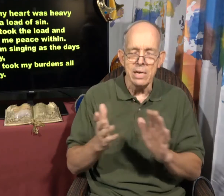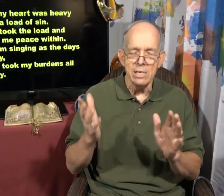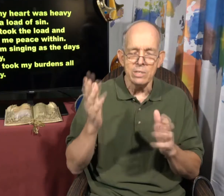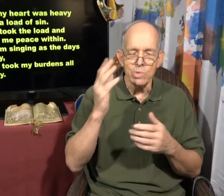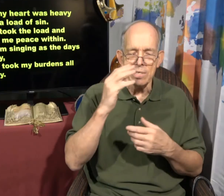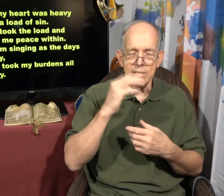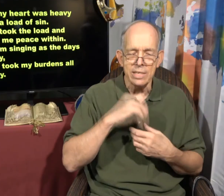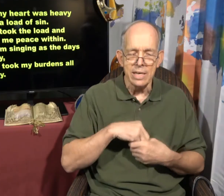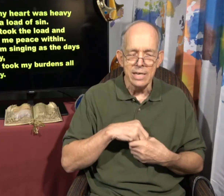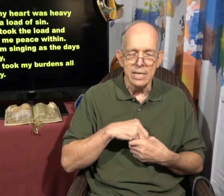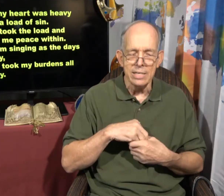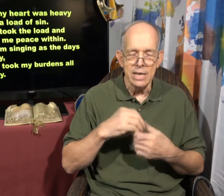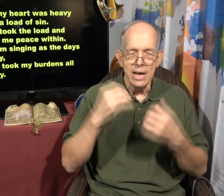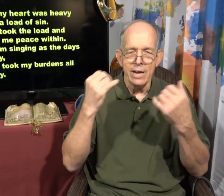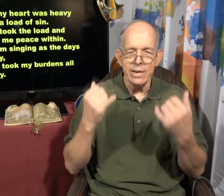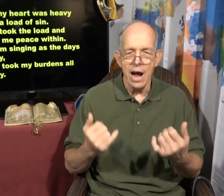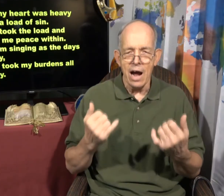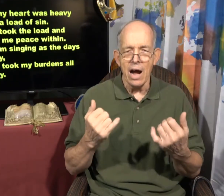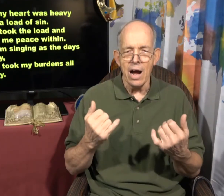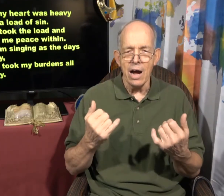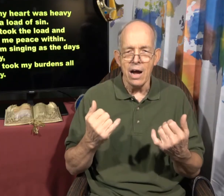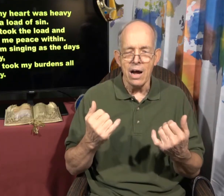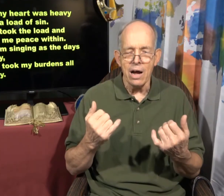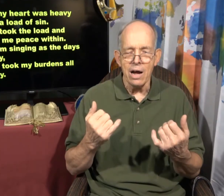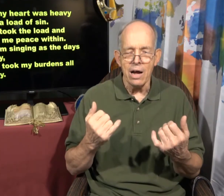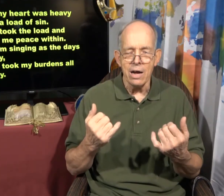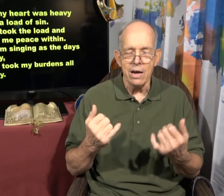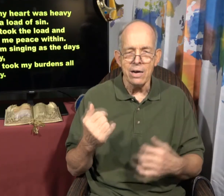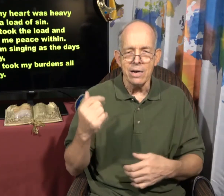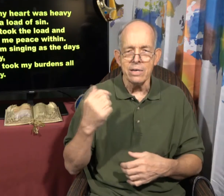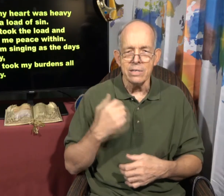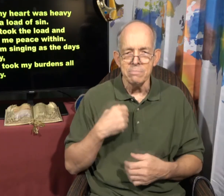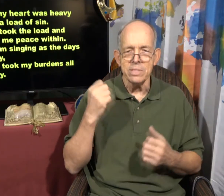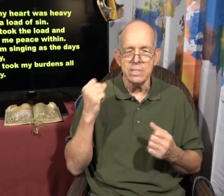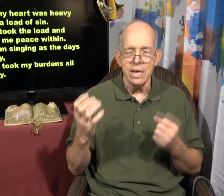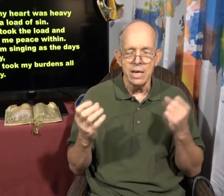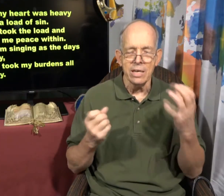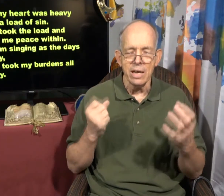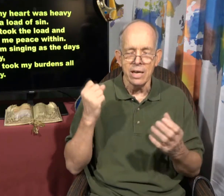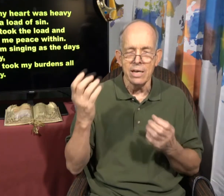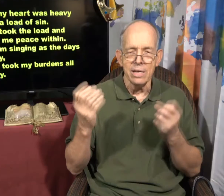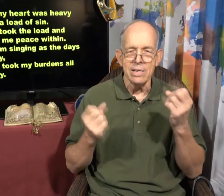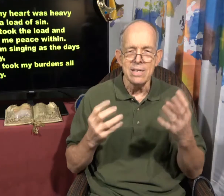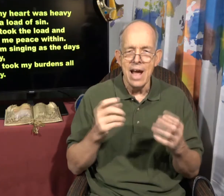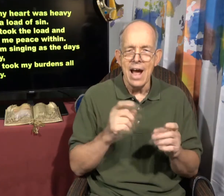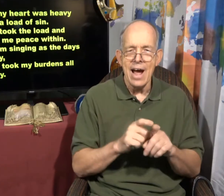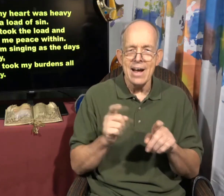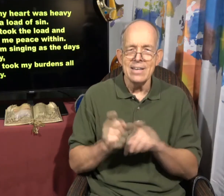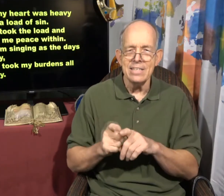took the love and gave me peace within.